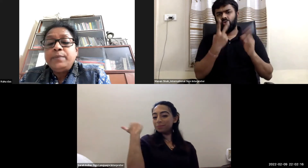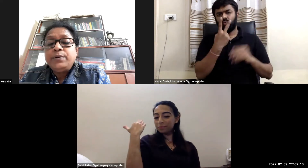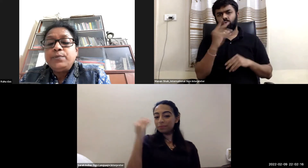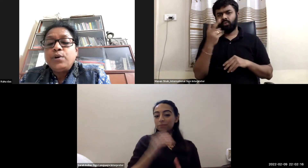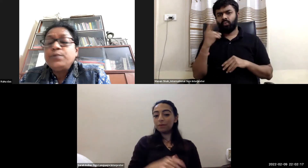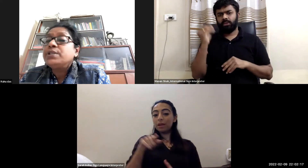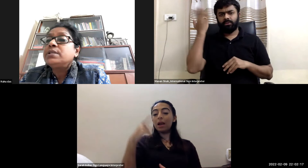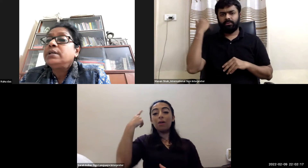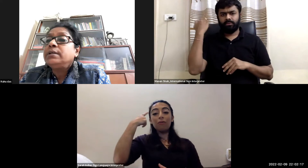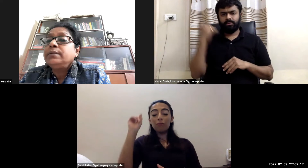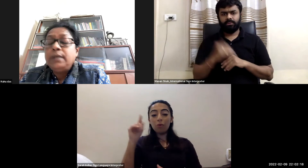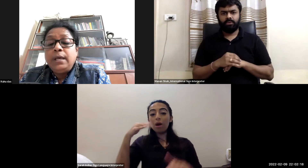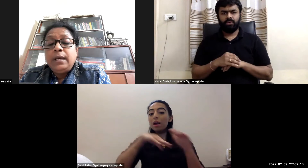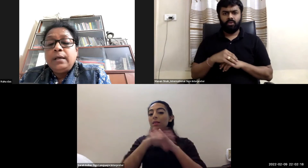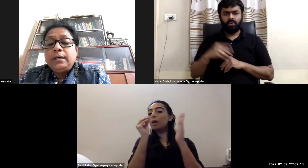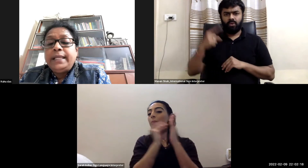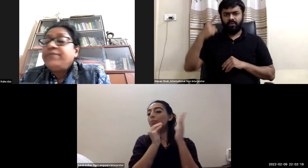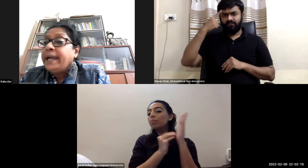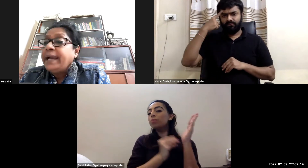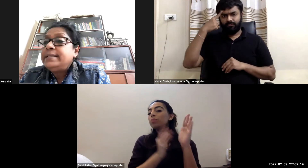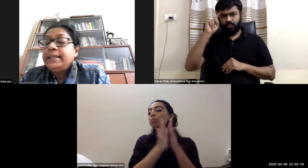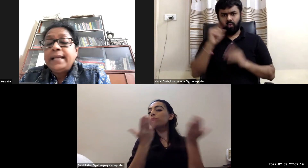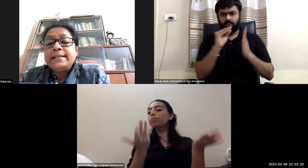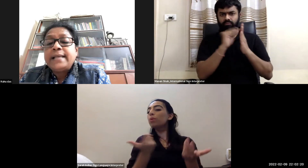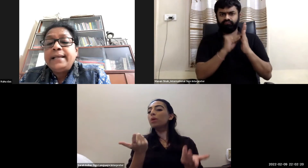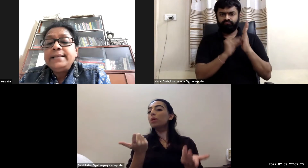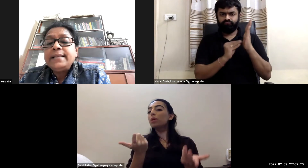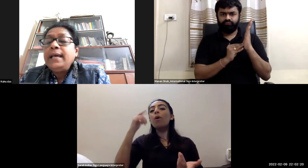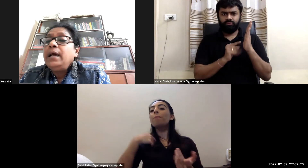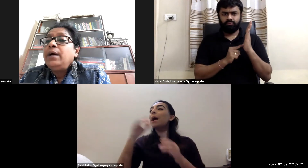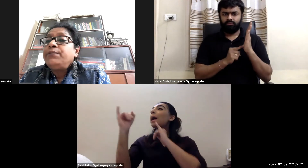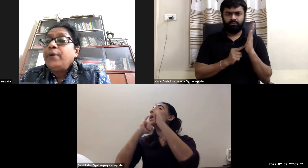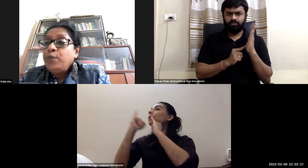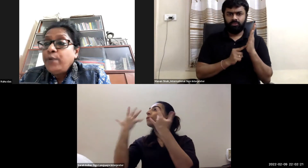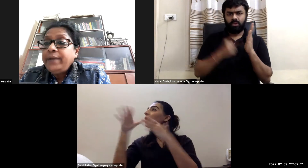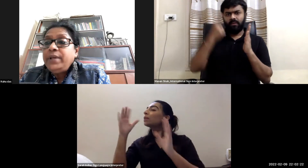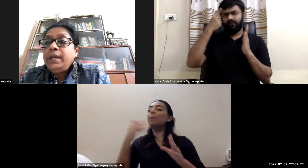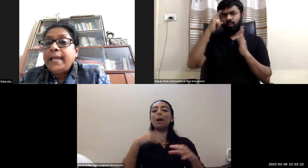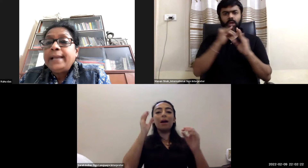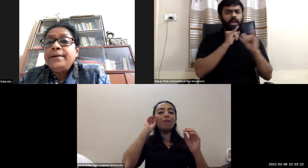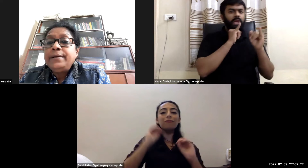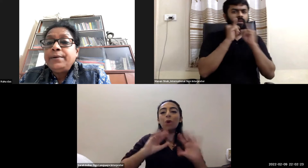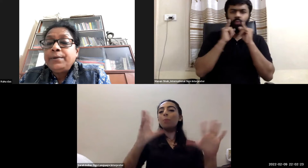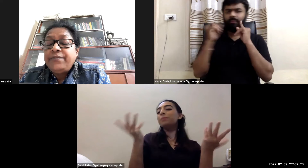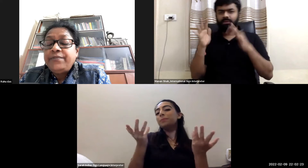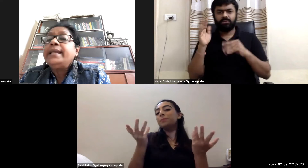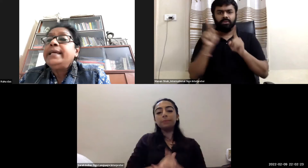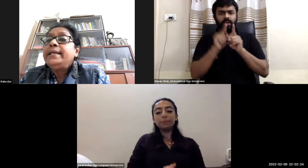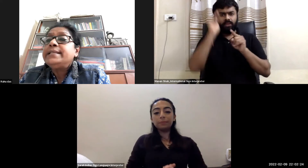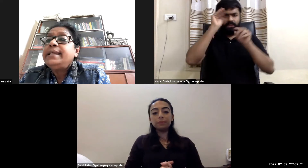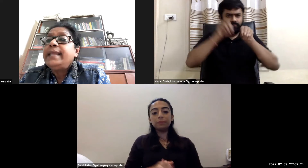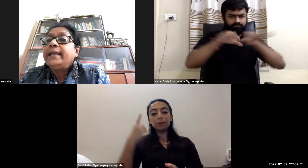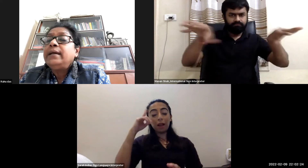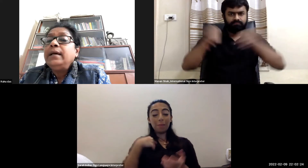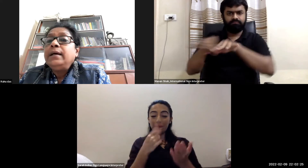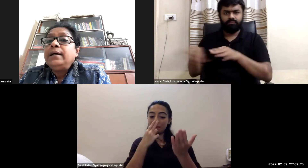a detail about what was their findings in that studies, from where we can very